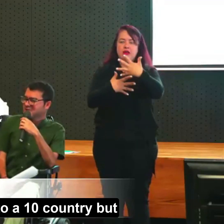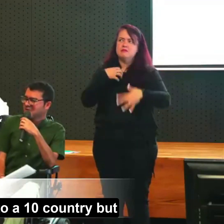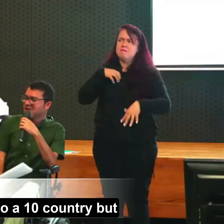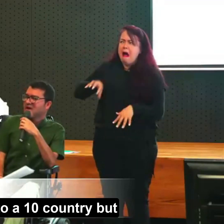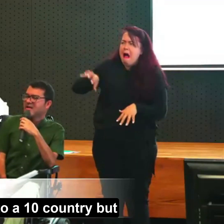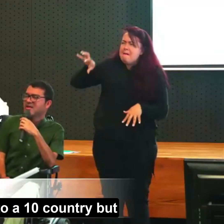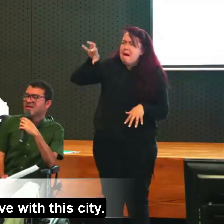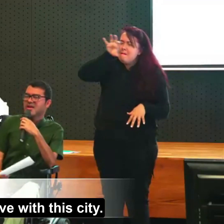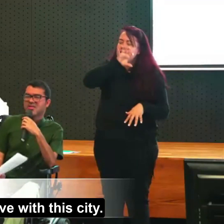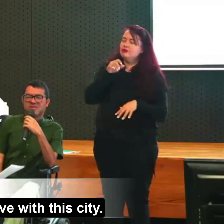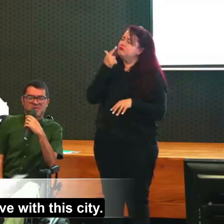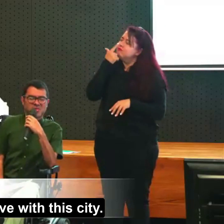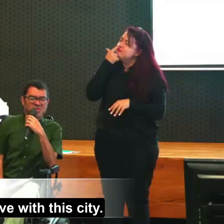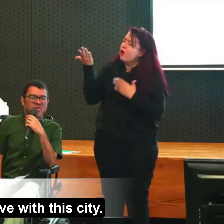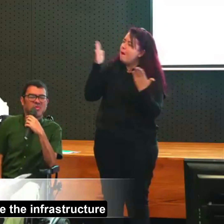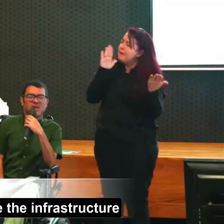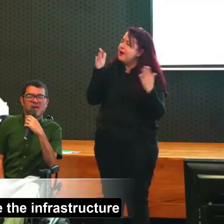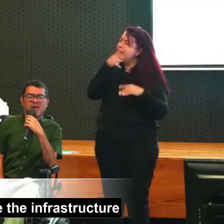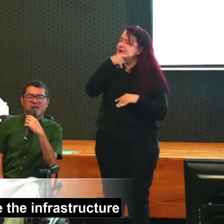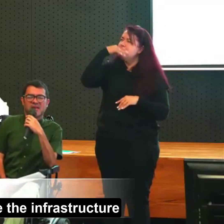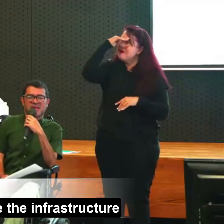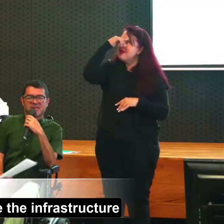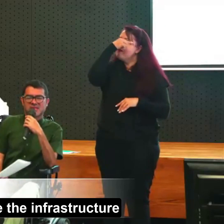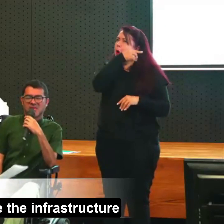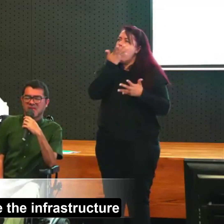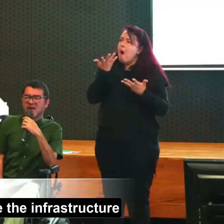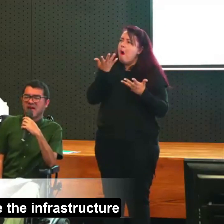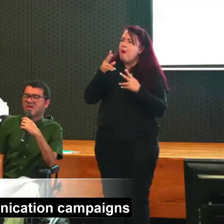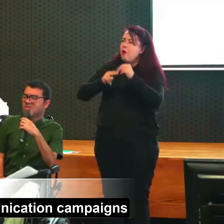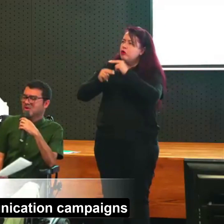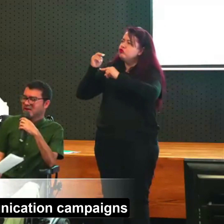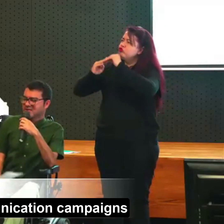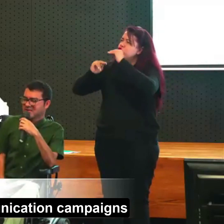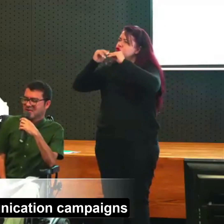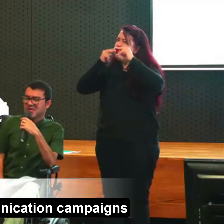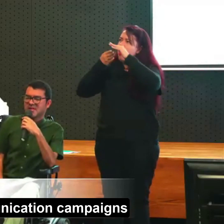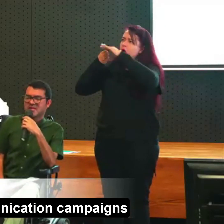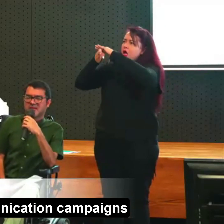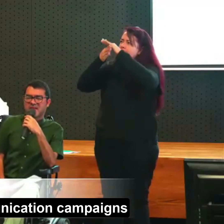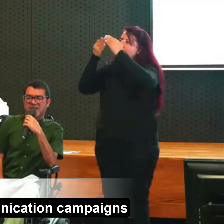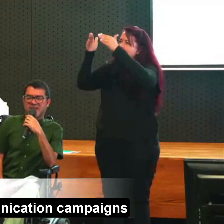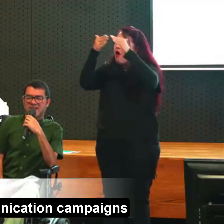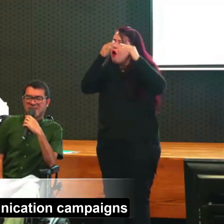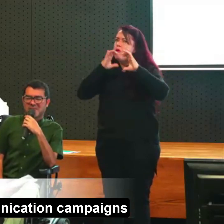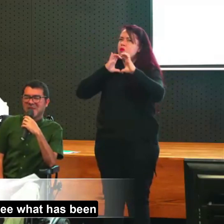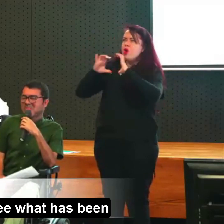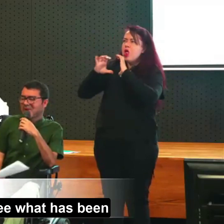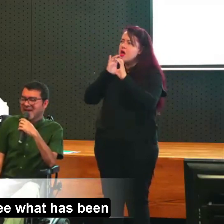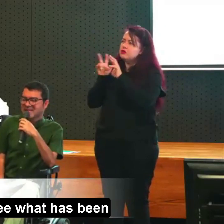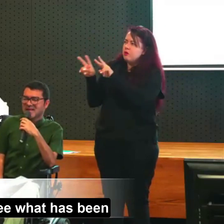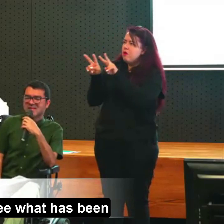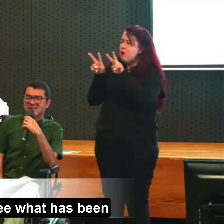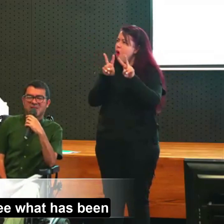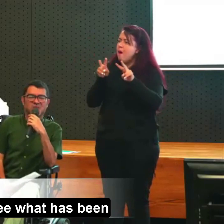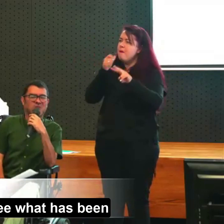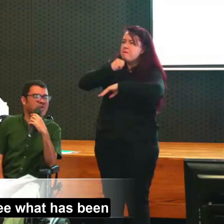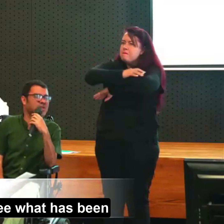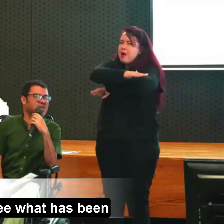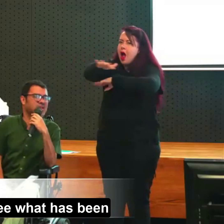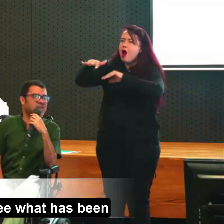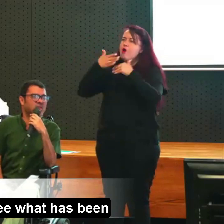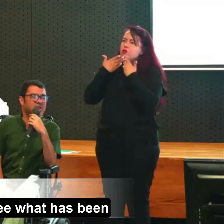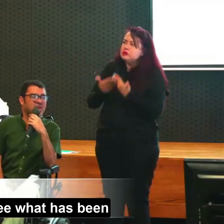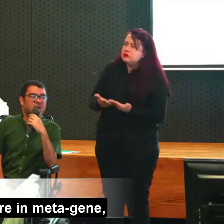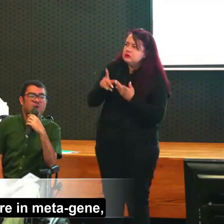countries. But I'm in love with this city when I see the infrastructure, the communication campaigns, when I